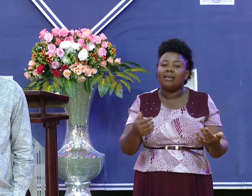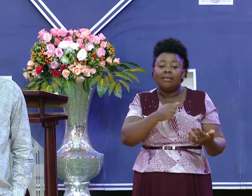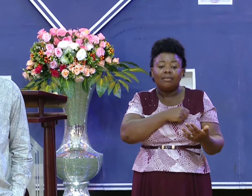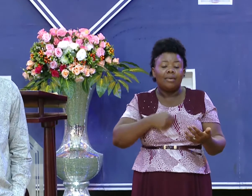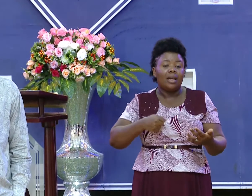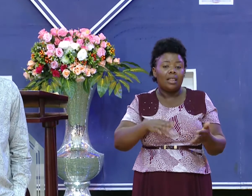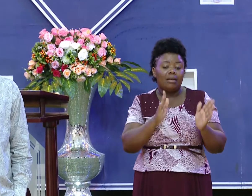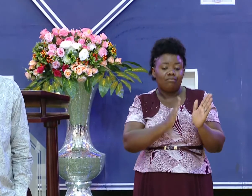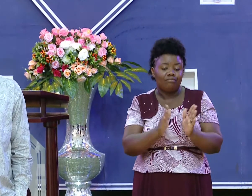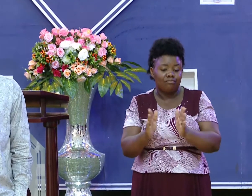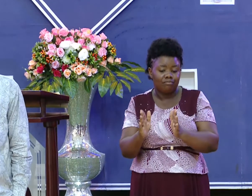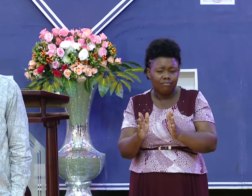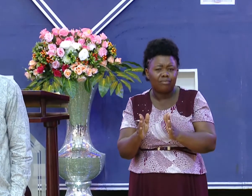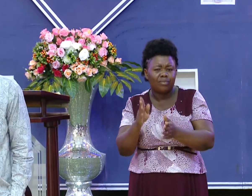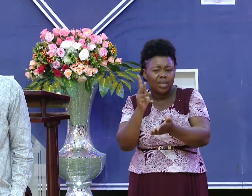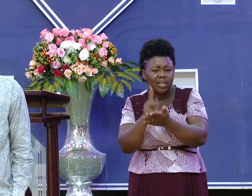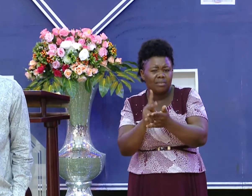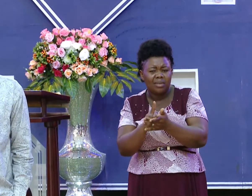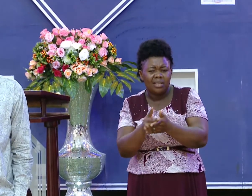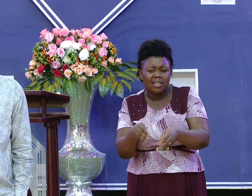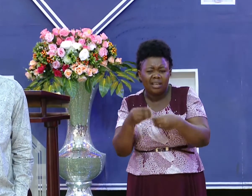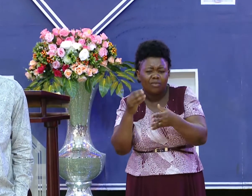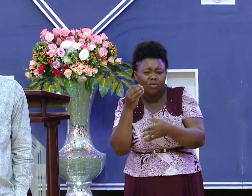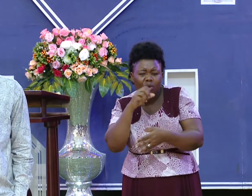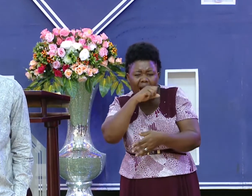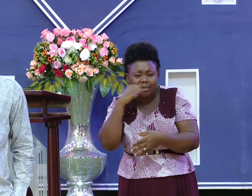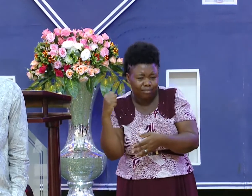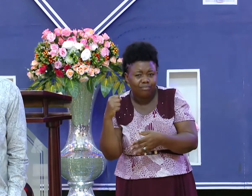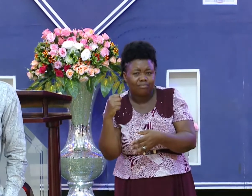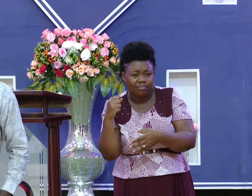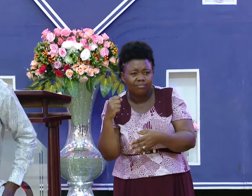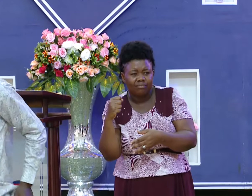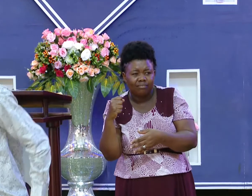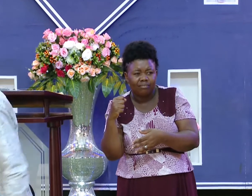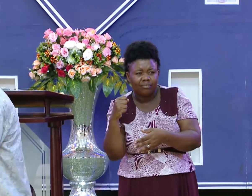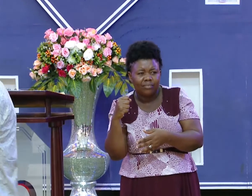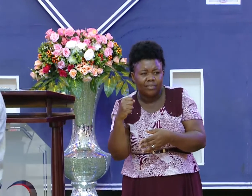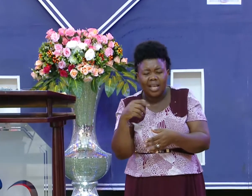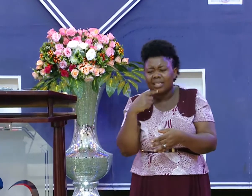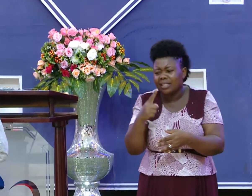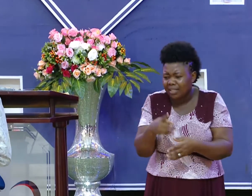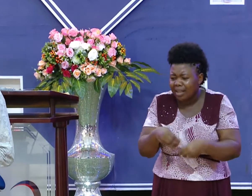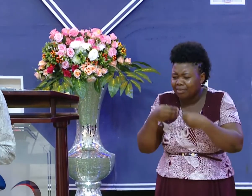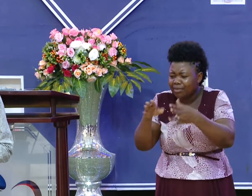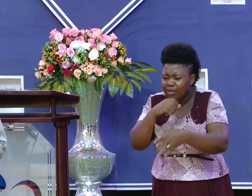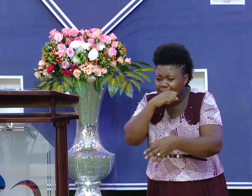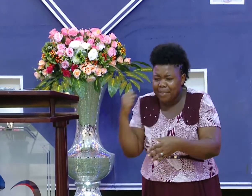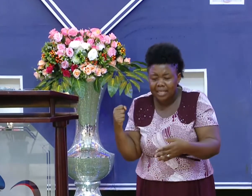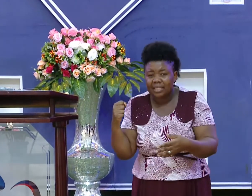Now my mama could keep. They could give Jaja meat. Oh, they've given